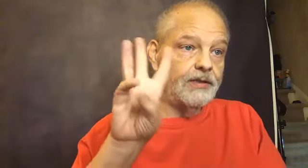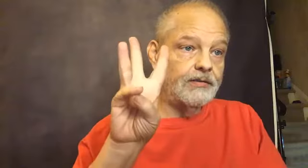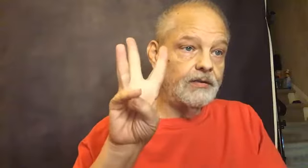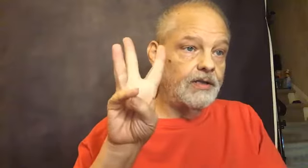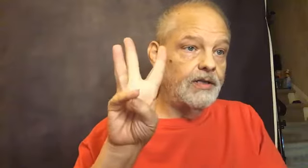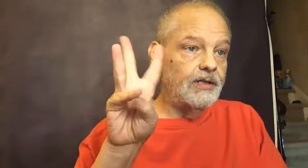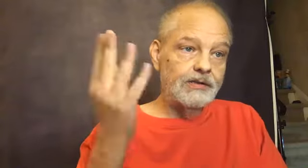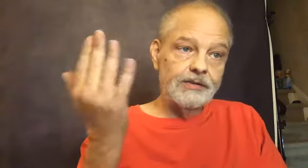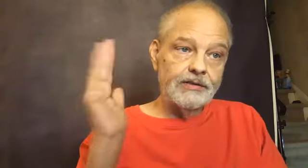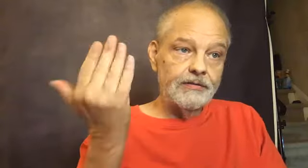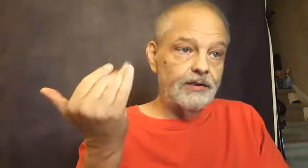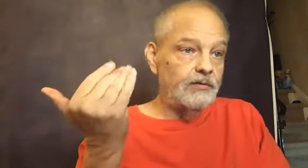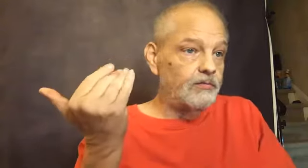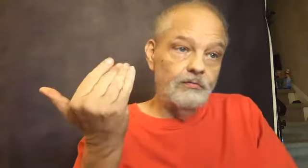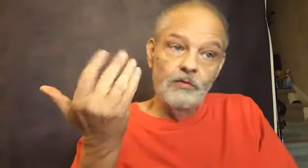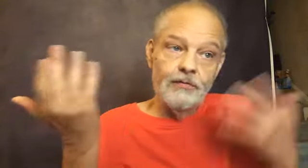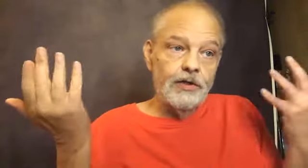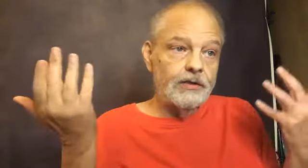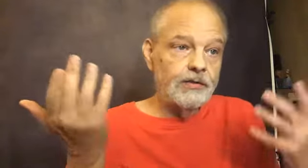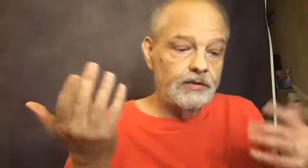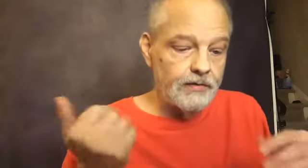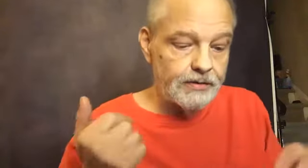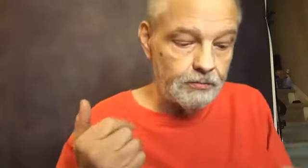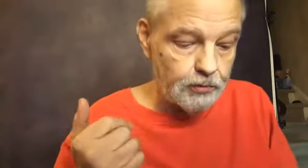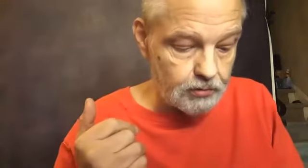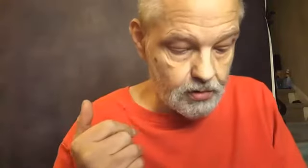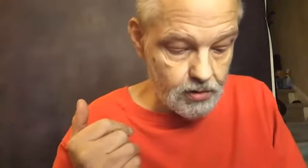6:15, 6:15, whatever it is. It's very simple.